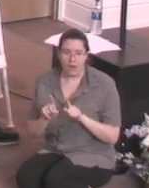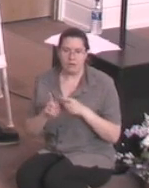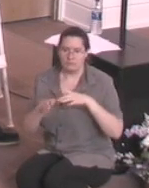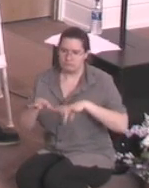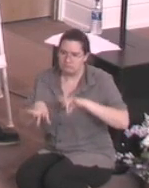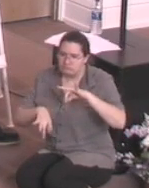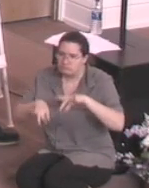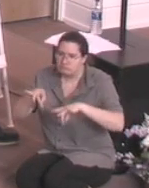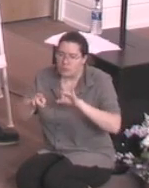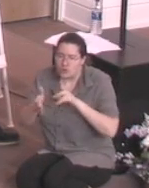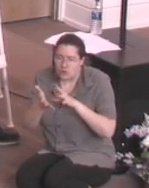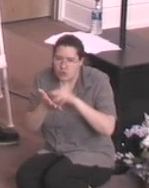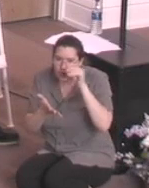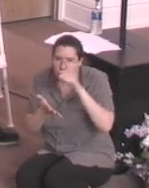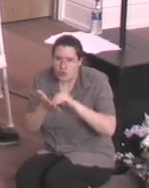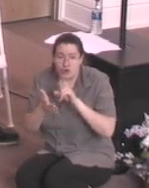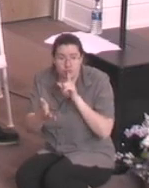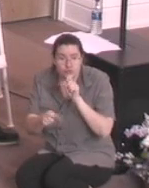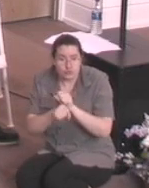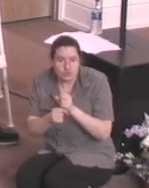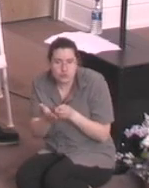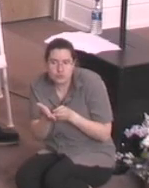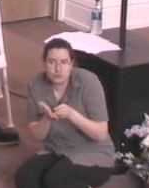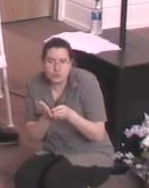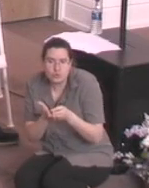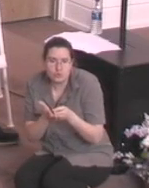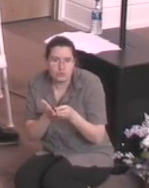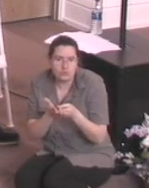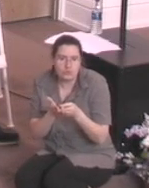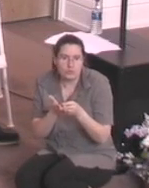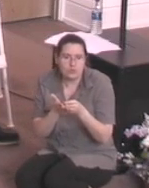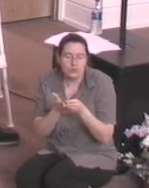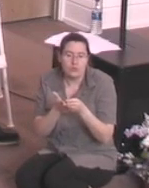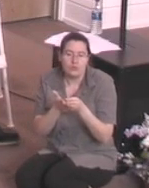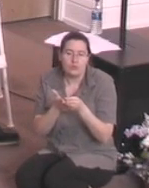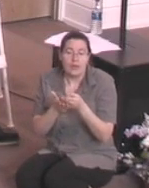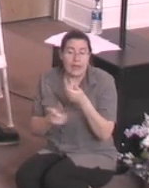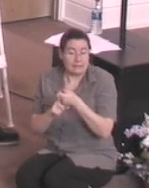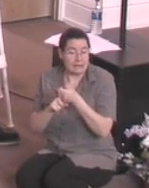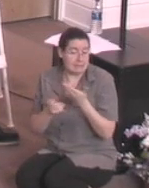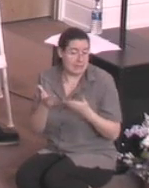what the real truth is. And they might say,